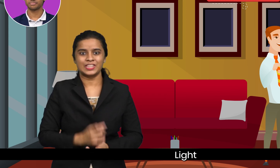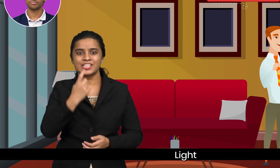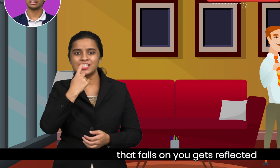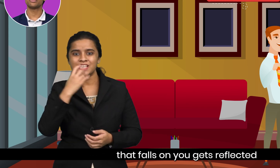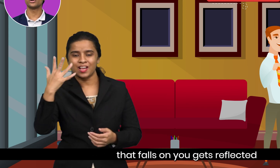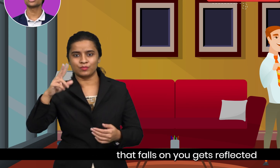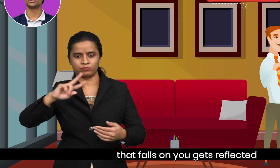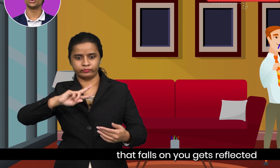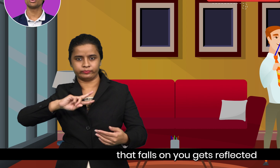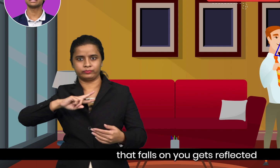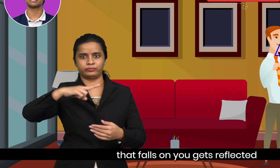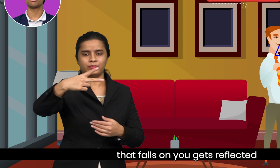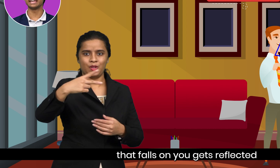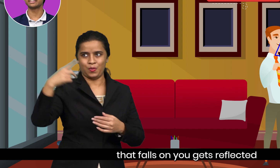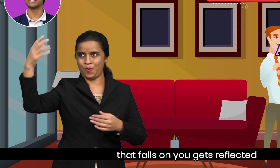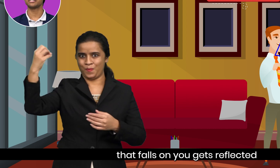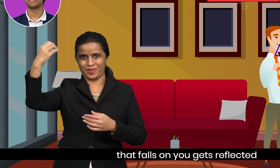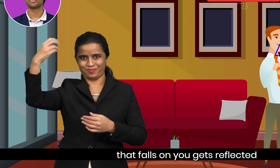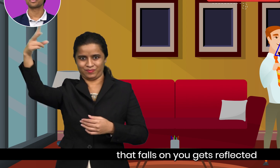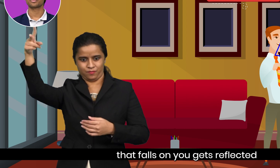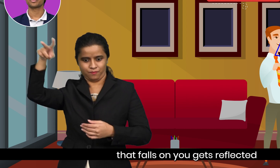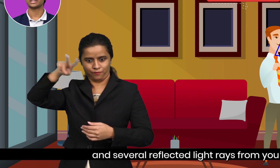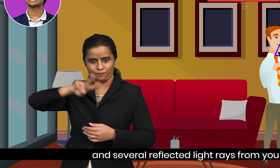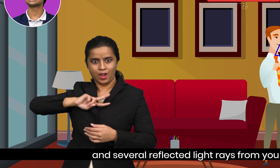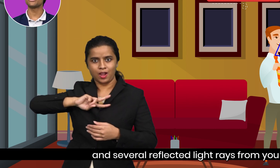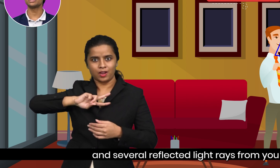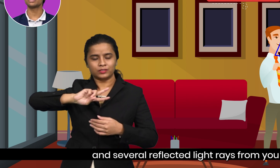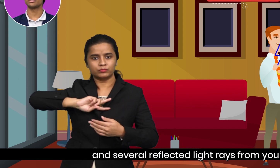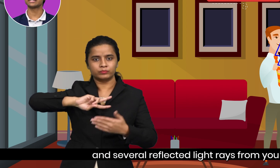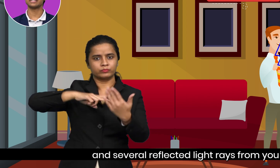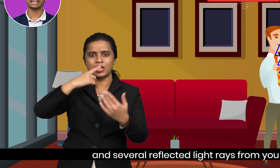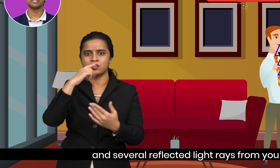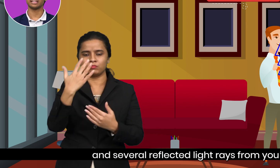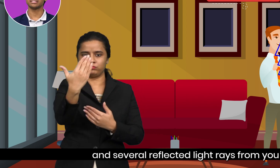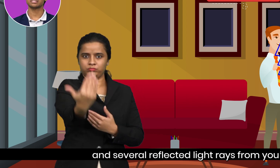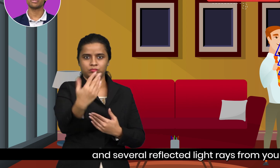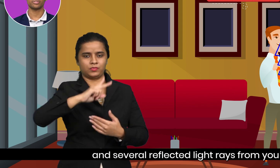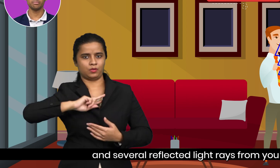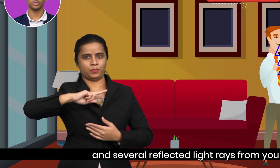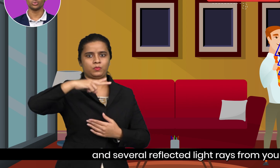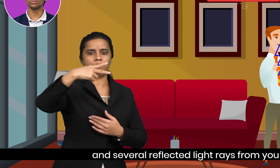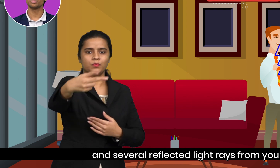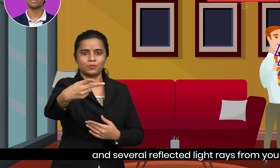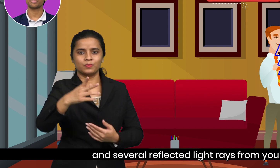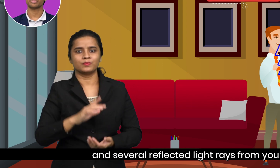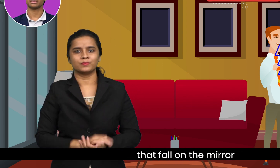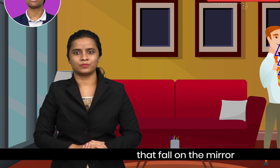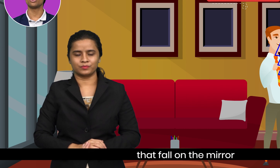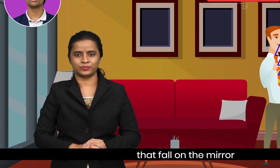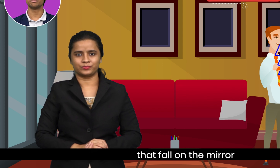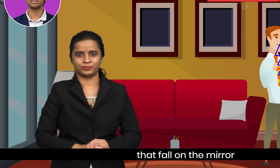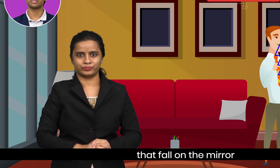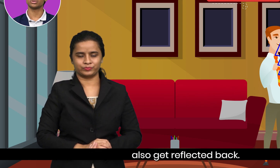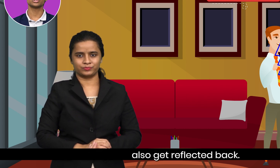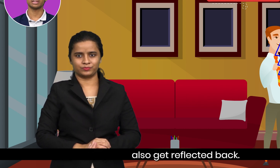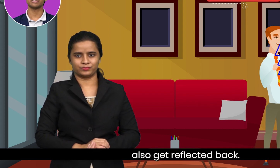Light that falls on you gets reflected, and several reflected light rays from you that fall